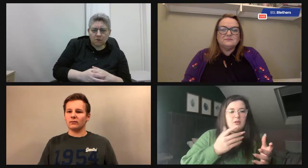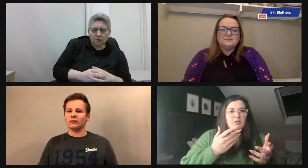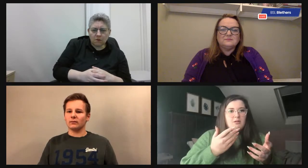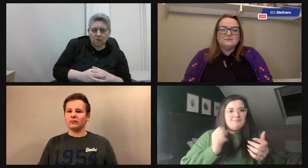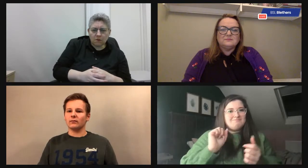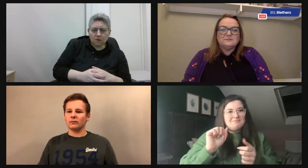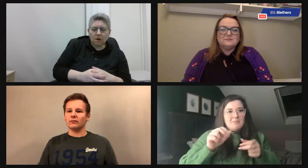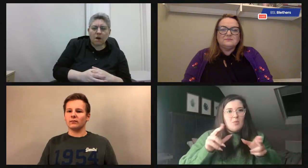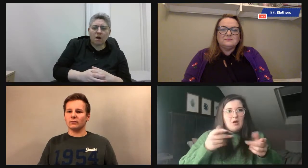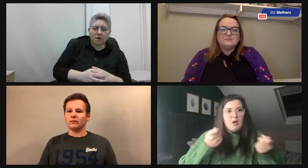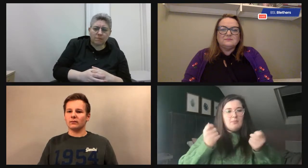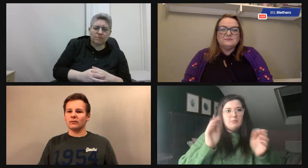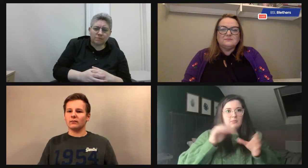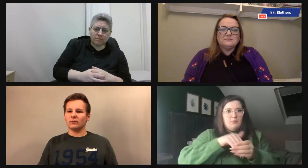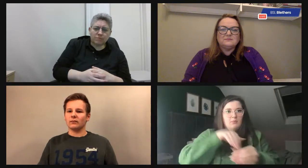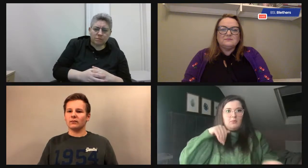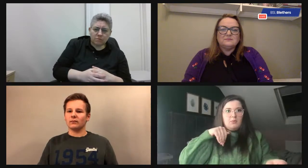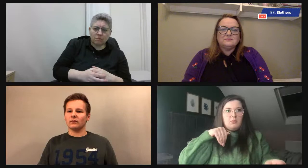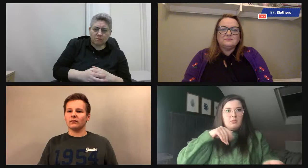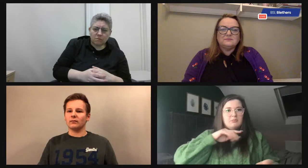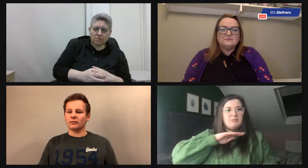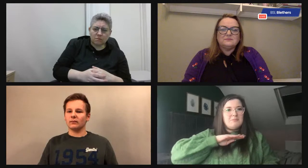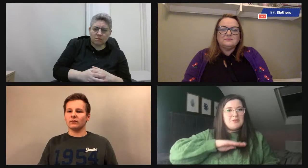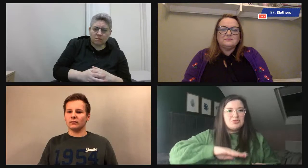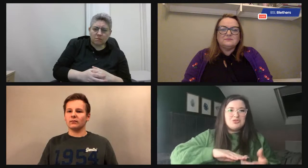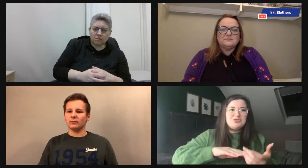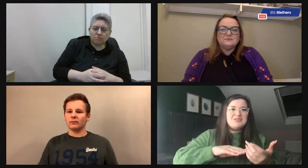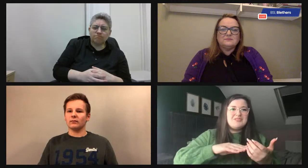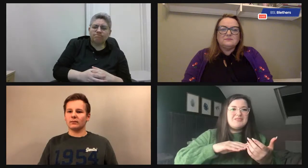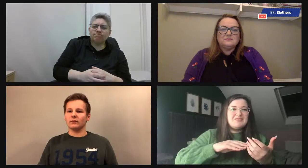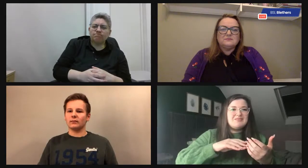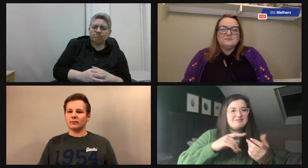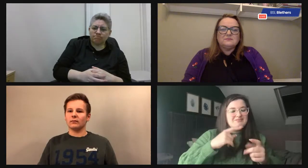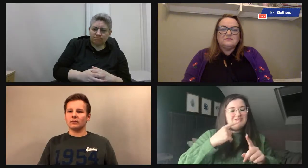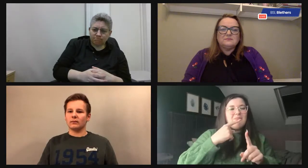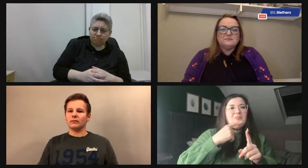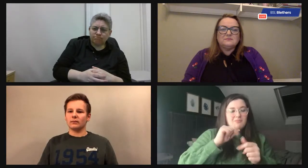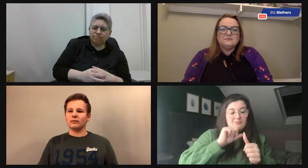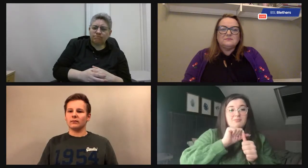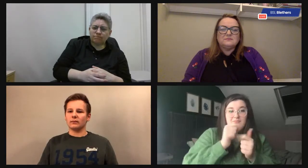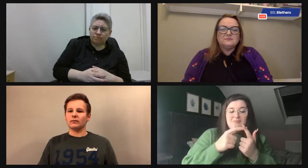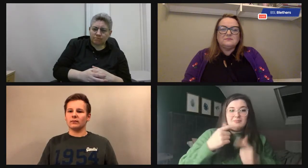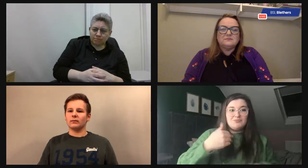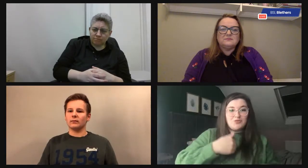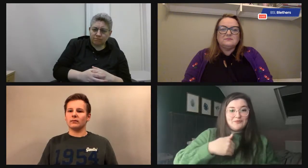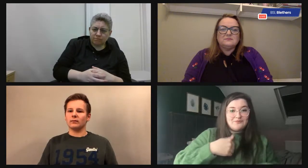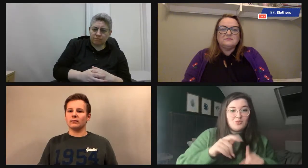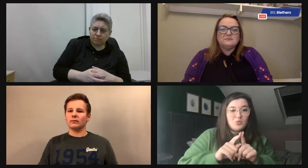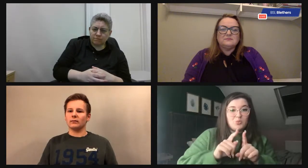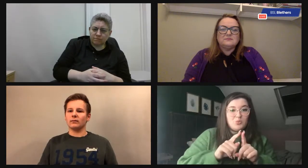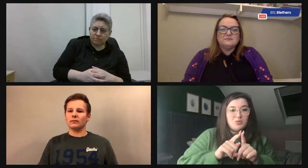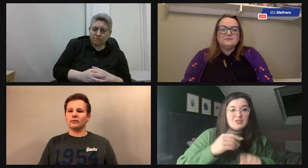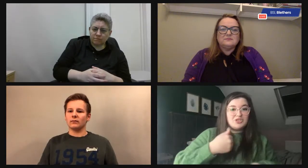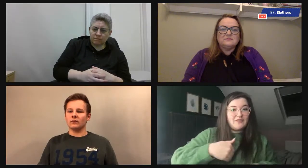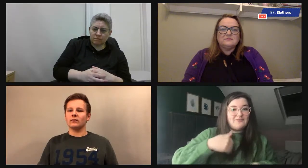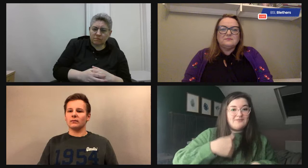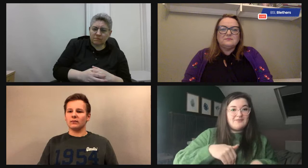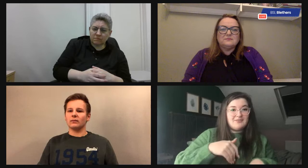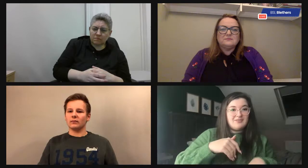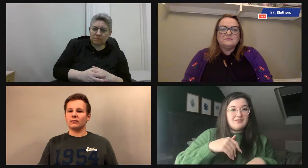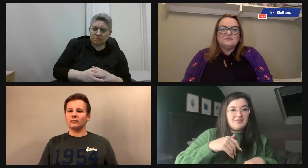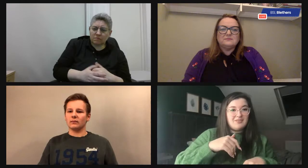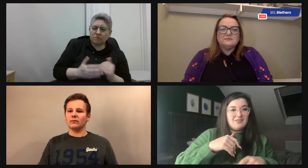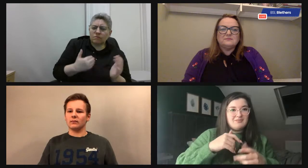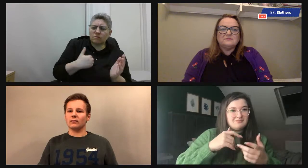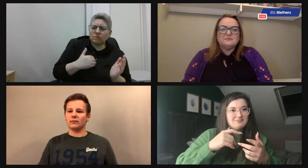having to cope with things that are unexpected. And maybe one of the ways of coping, a strategy for them is becoming withdrawn,